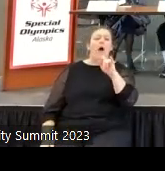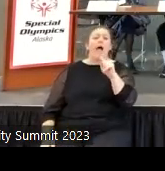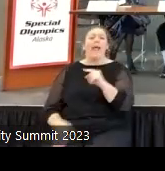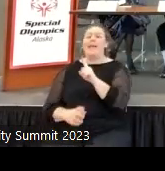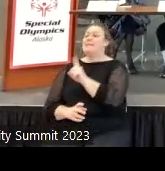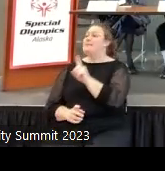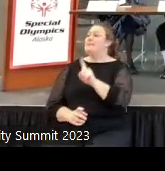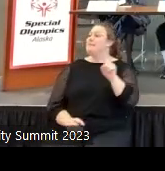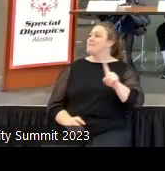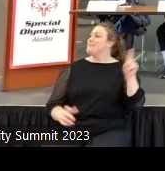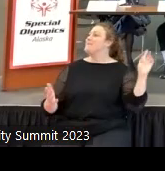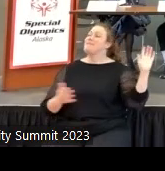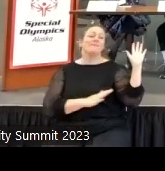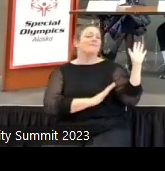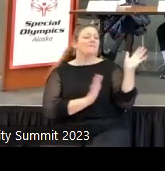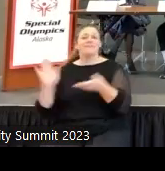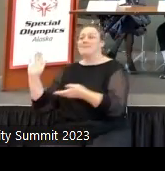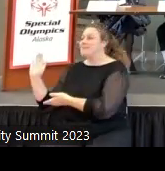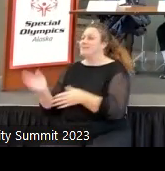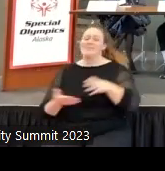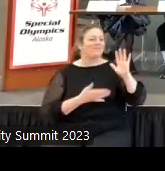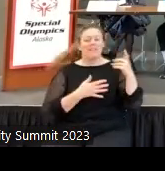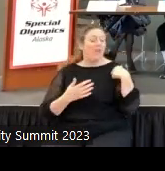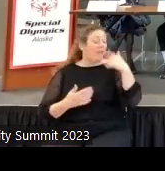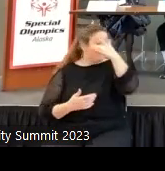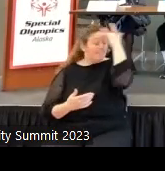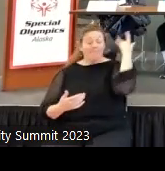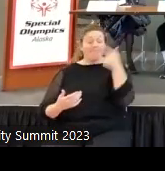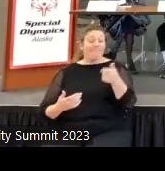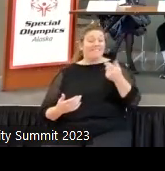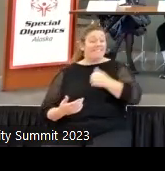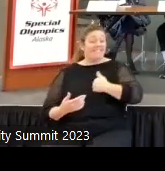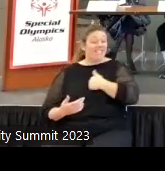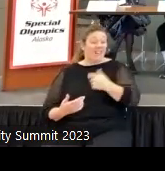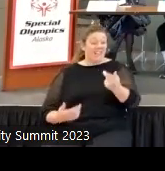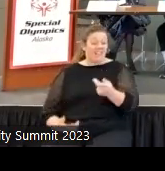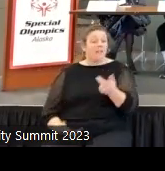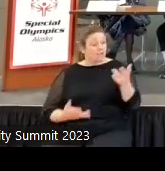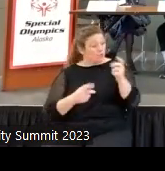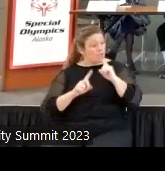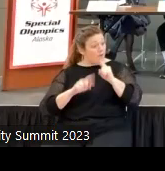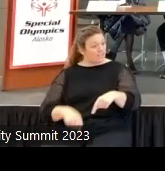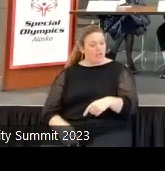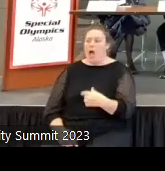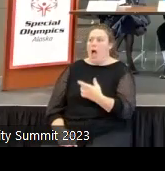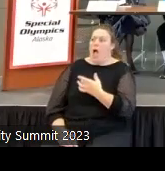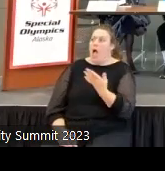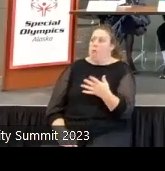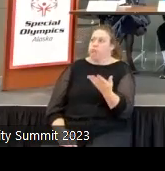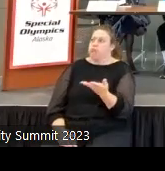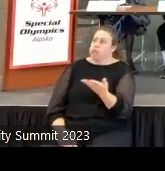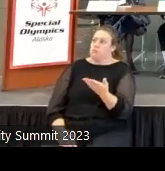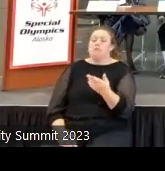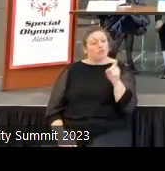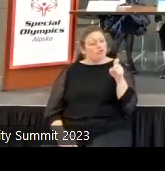to cross your names off. I know. No, you did not. Do you want to answer? You should answer. This is a good one. Okay, all right. We're gonna